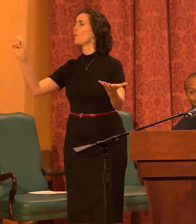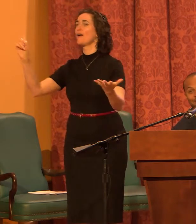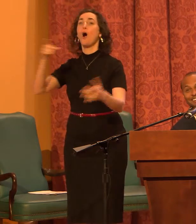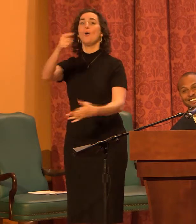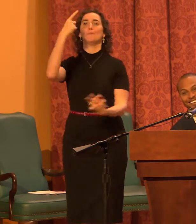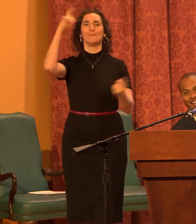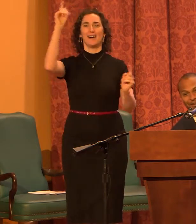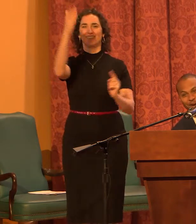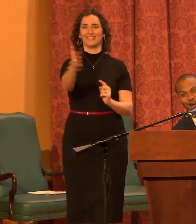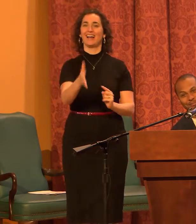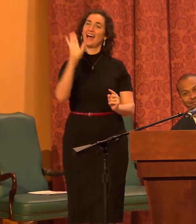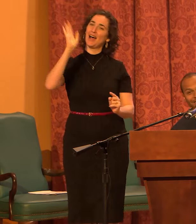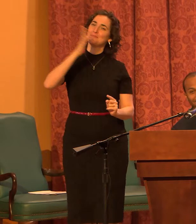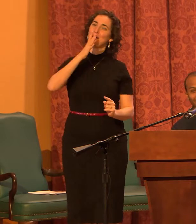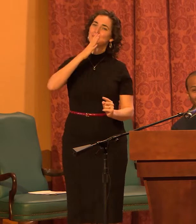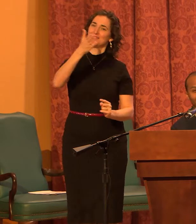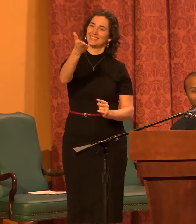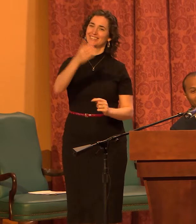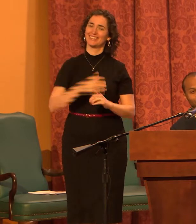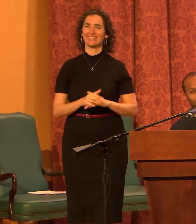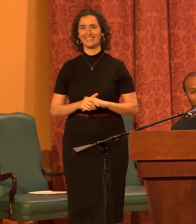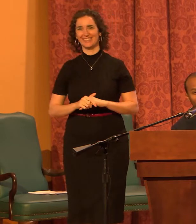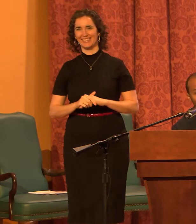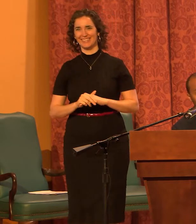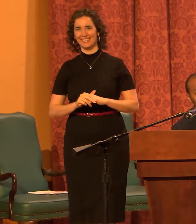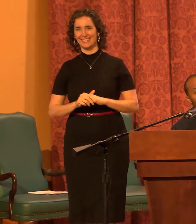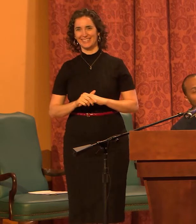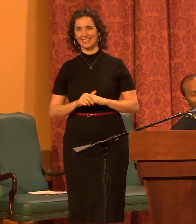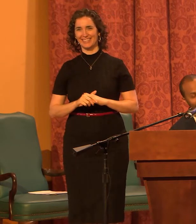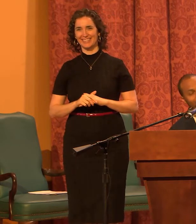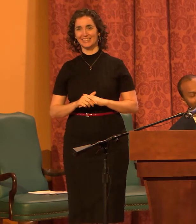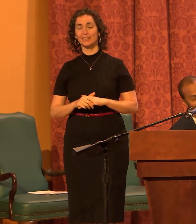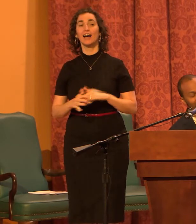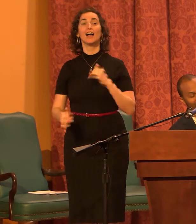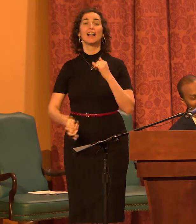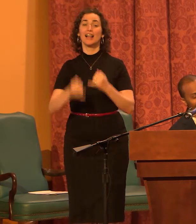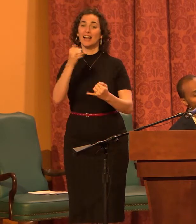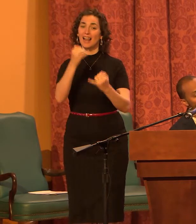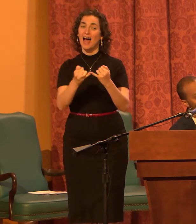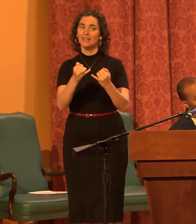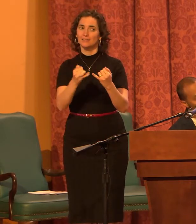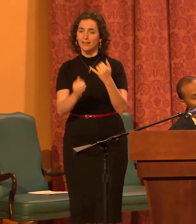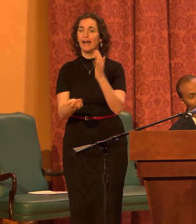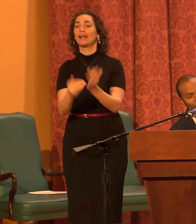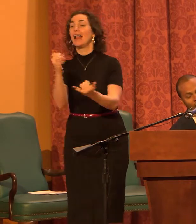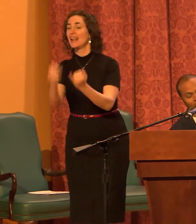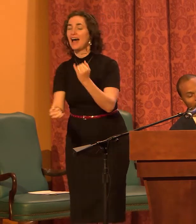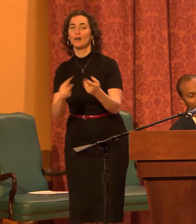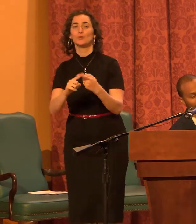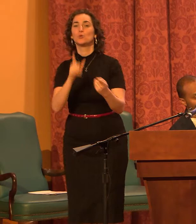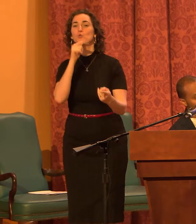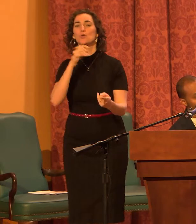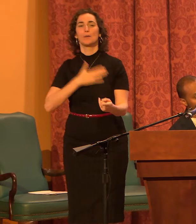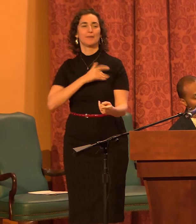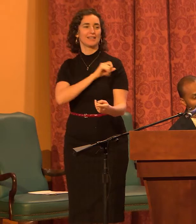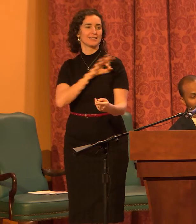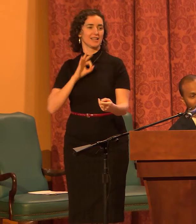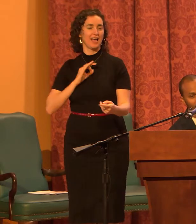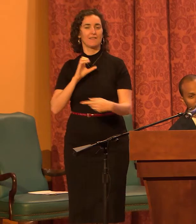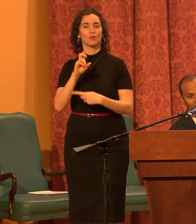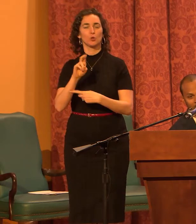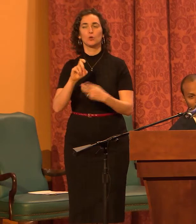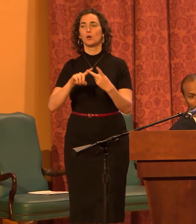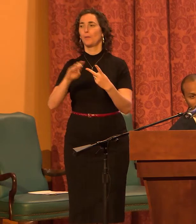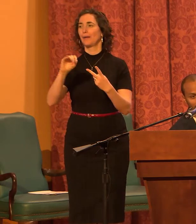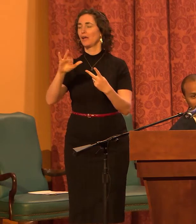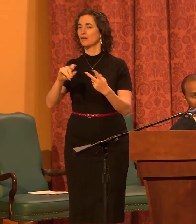there's Mom. Hey, Mom. And then lastly, to my staff, Q and Mary